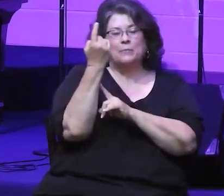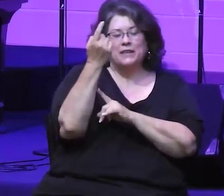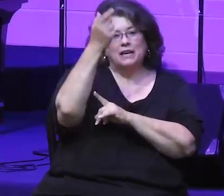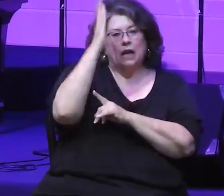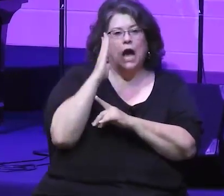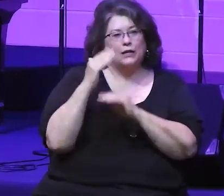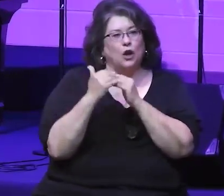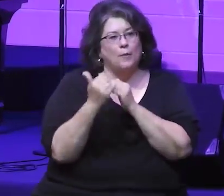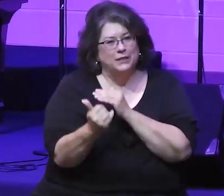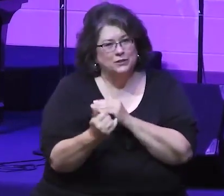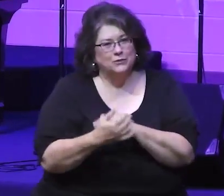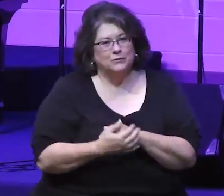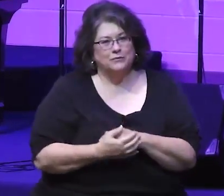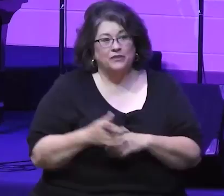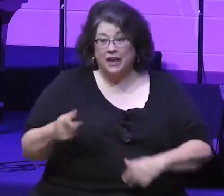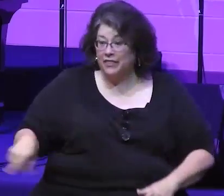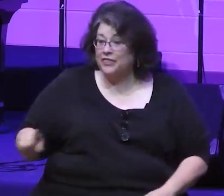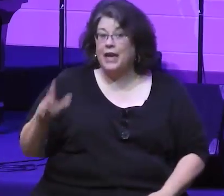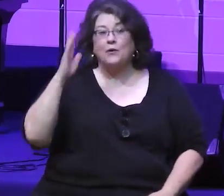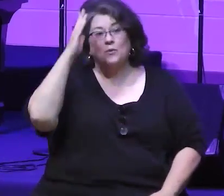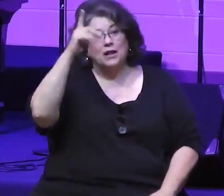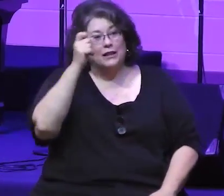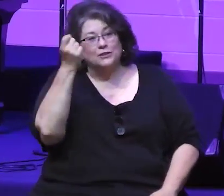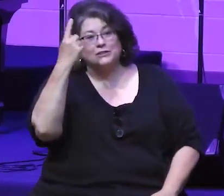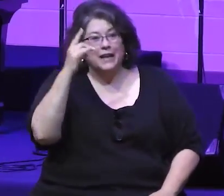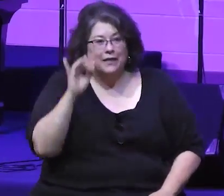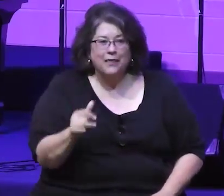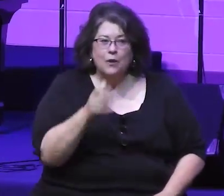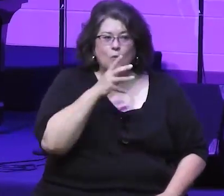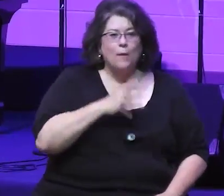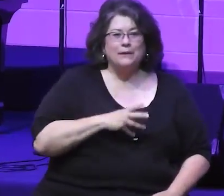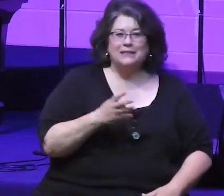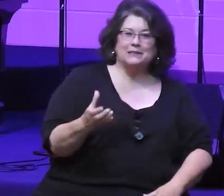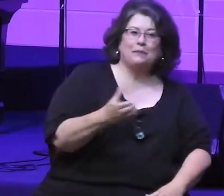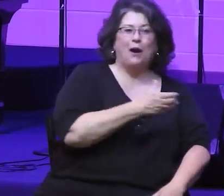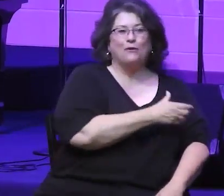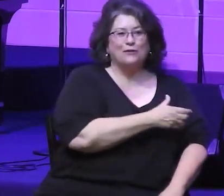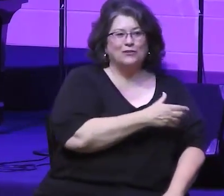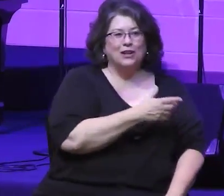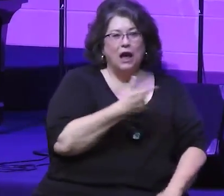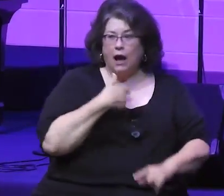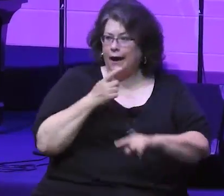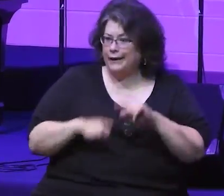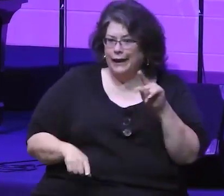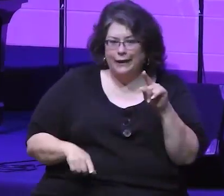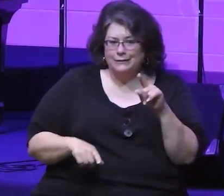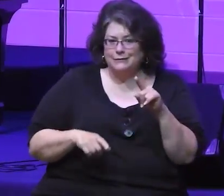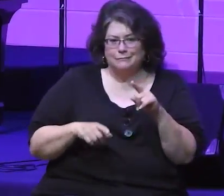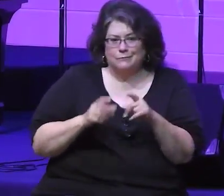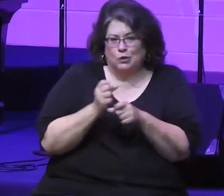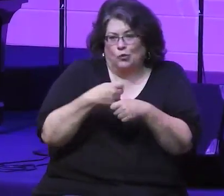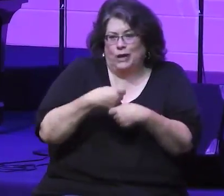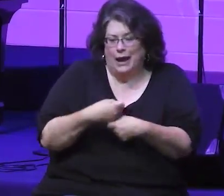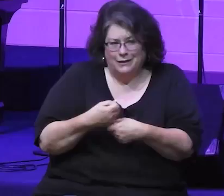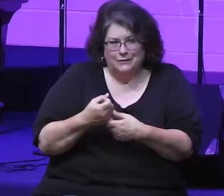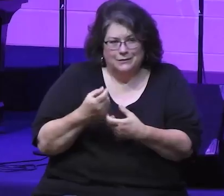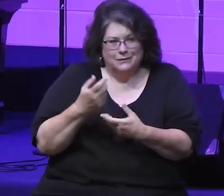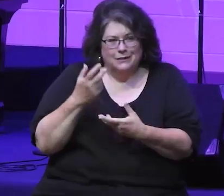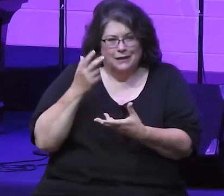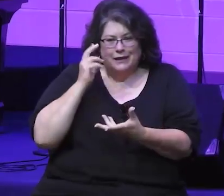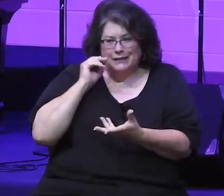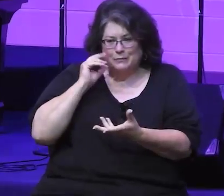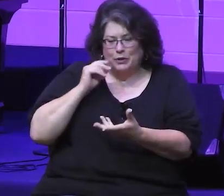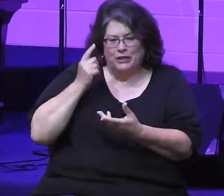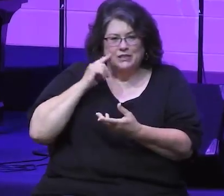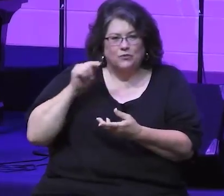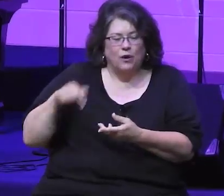They'll understand that a woman is powerful. I can create an experience for them in 2nd and 3rd grade coaching that's an aspect of my